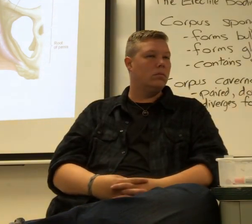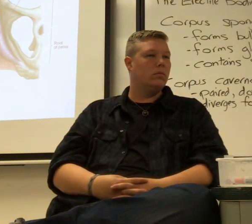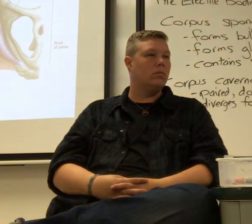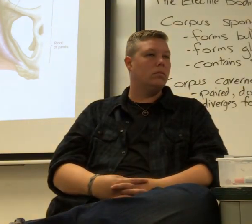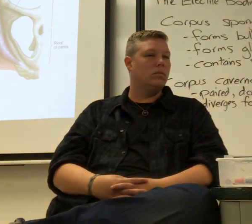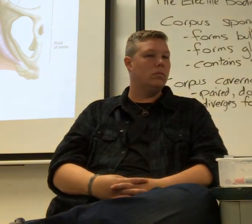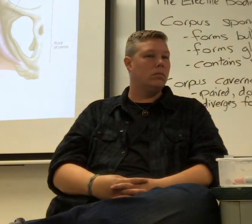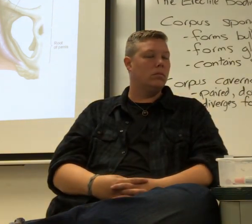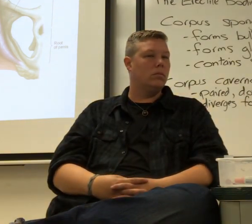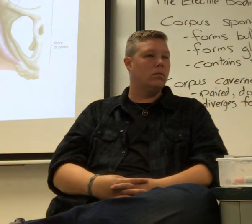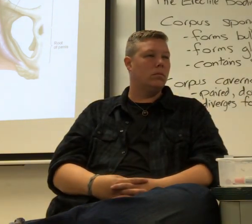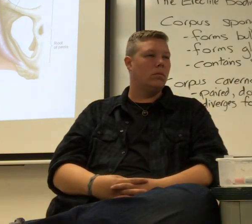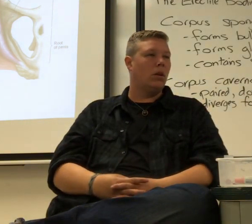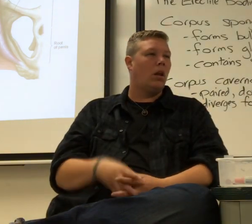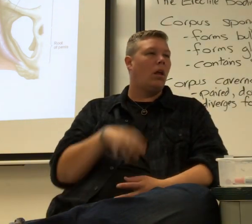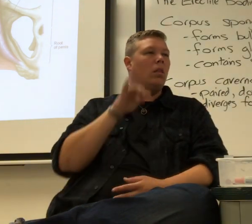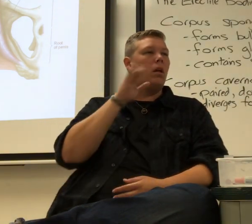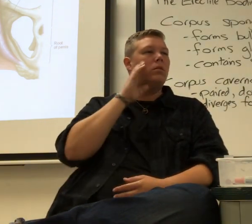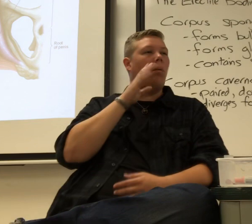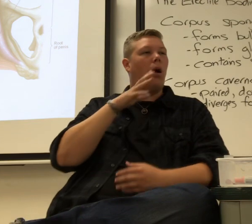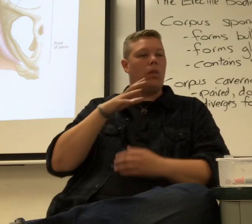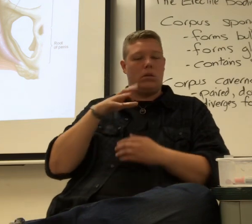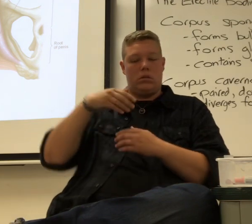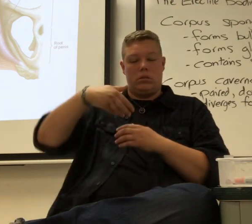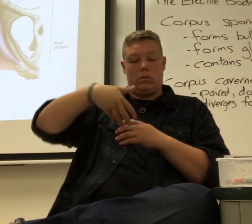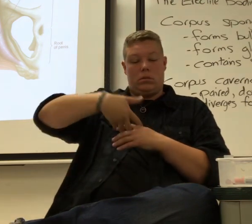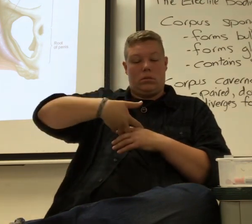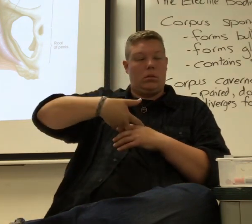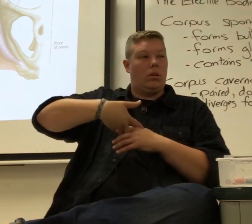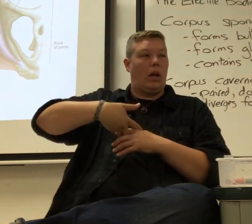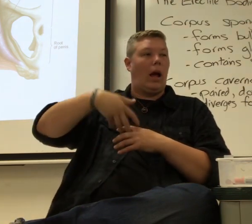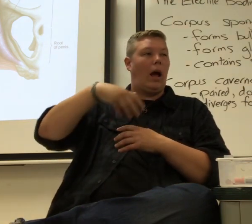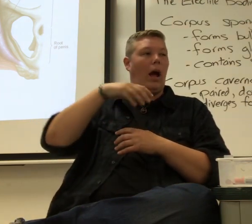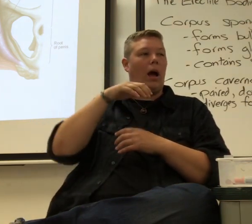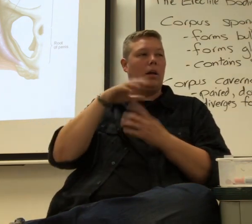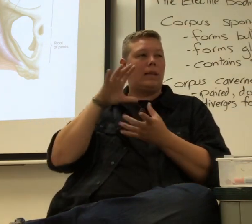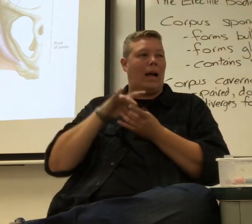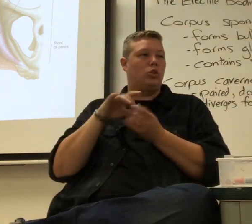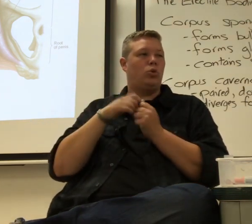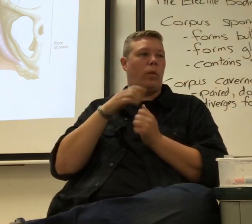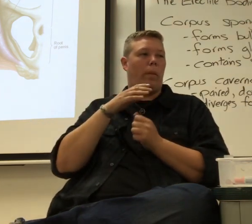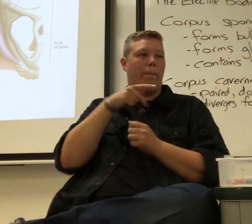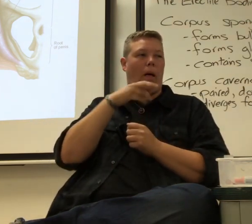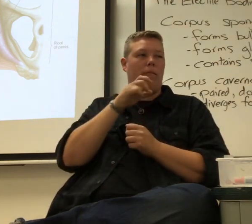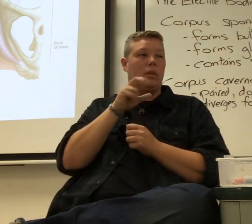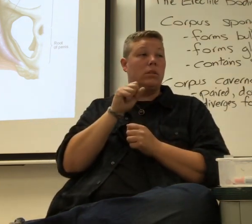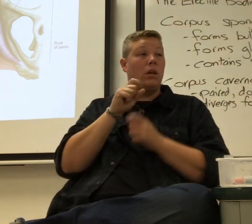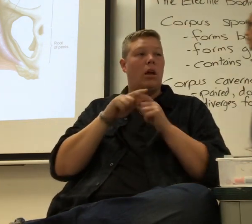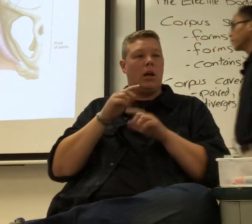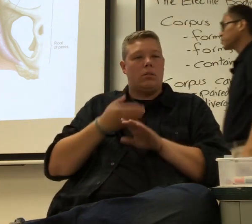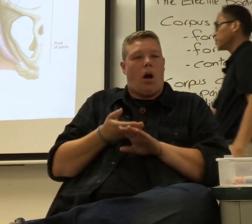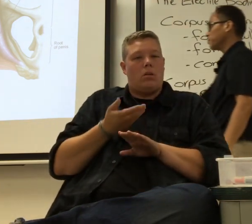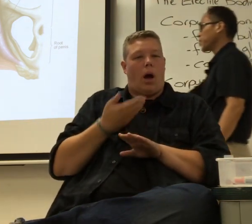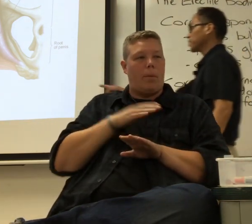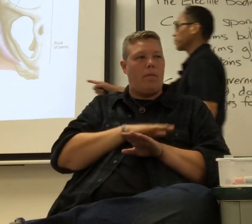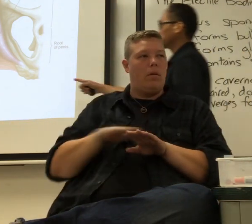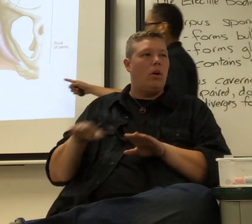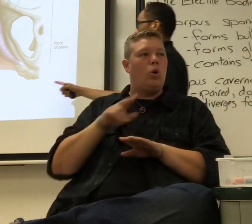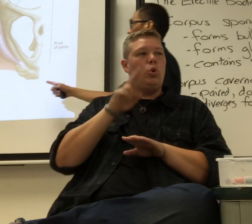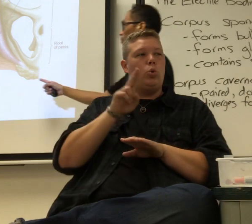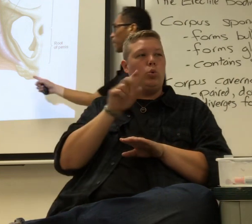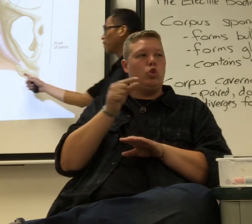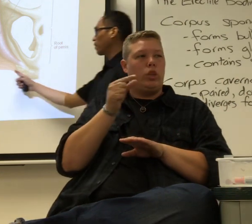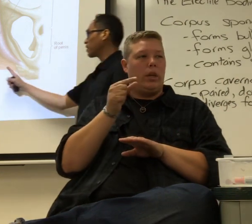Can't see. It's the part that's attached to the pelvis. It's on top of the UG diaphragm. Here's the deep